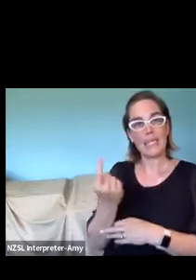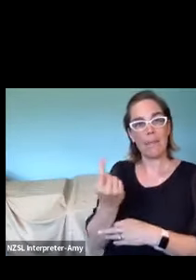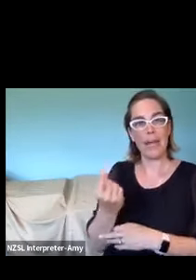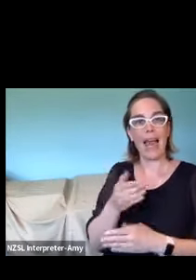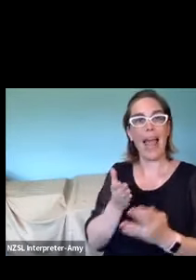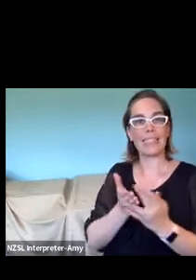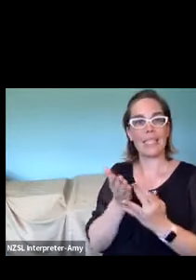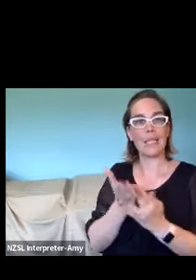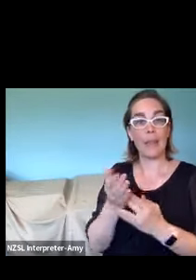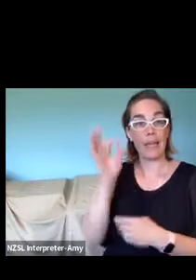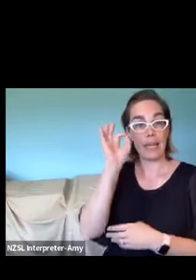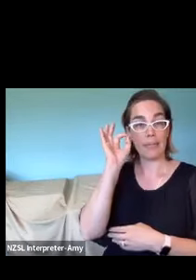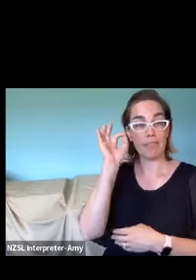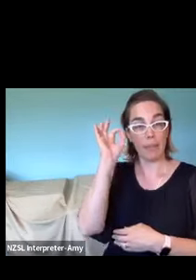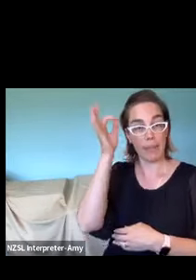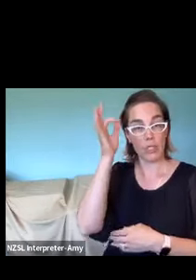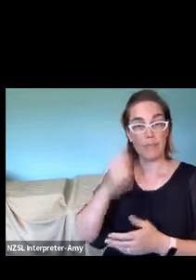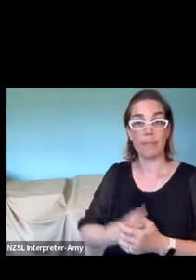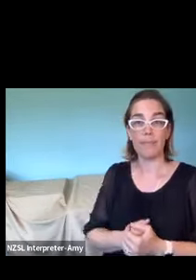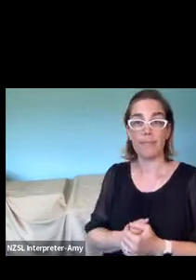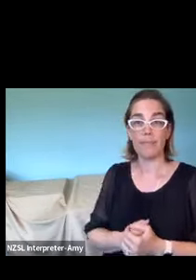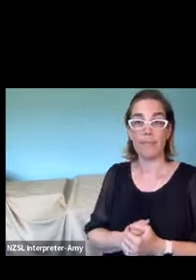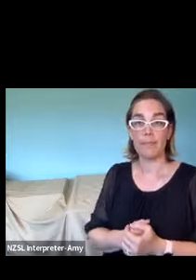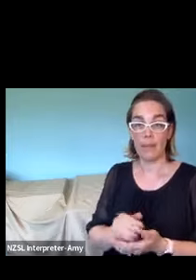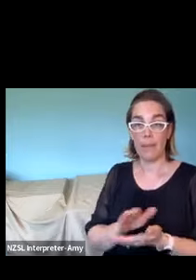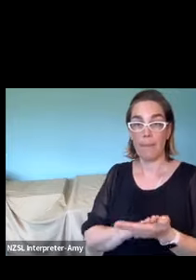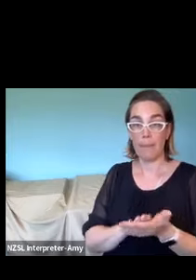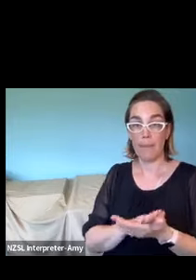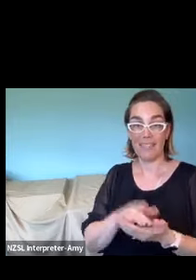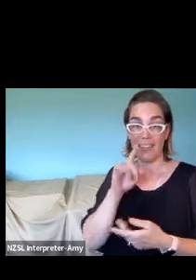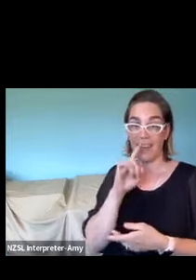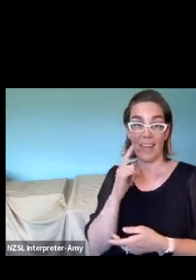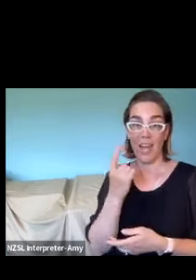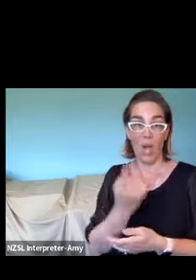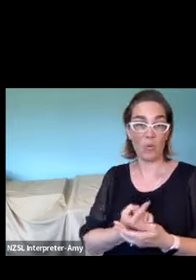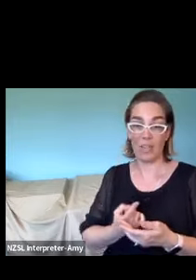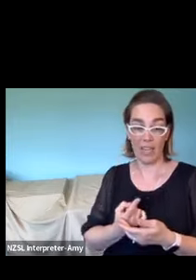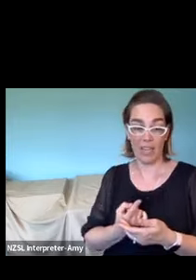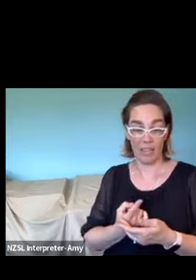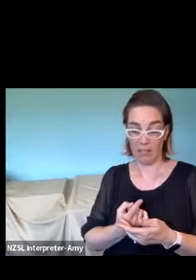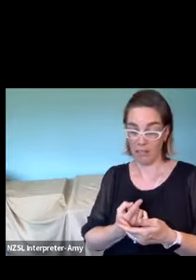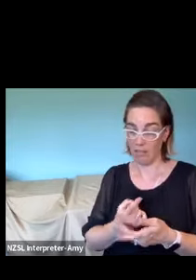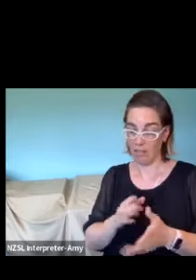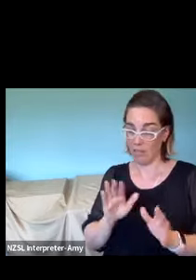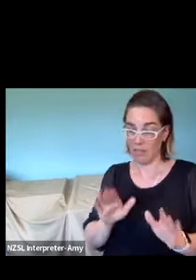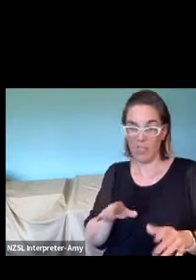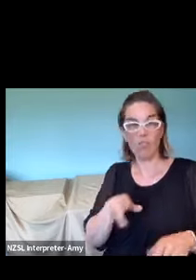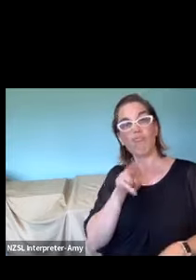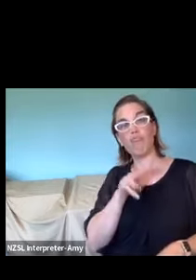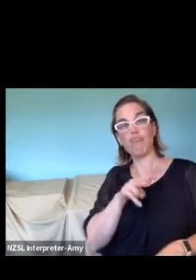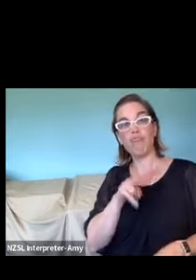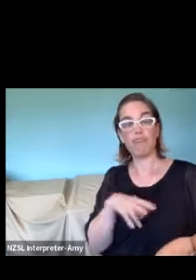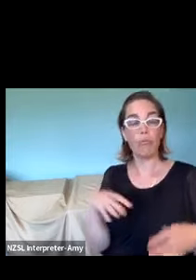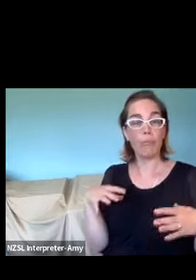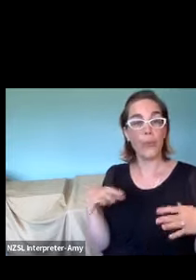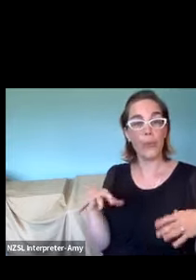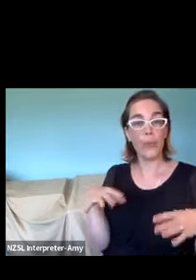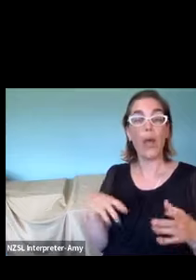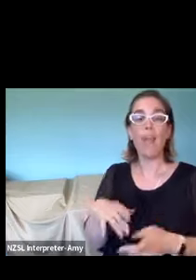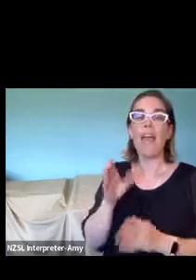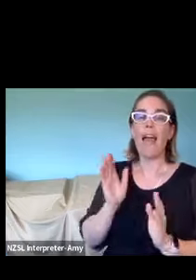This legislation could have had the ability to appoint not just a toothless committee, or actually two in this case, but actually, in my view,